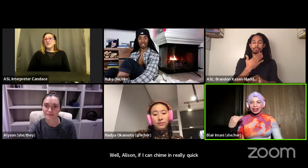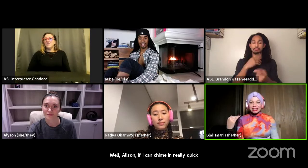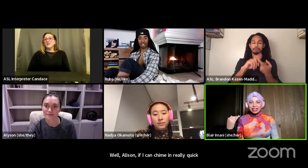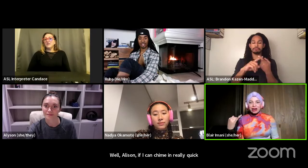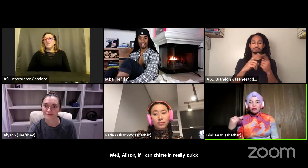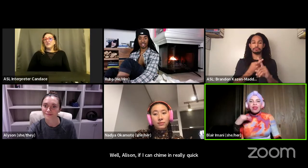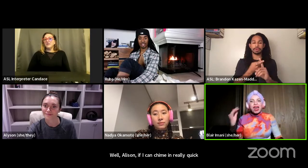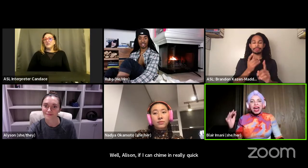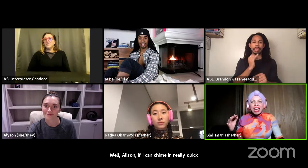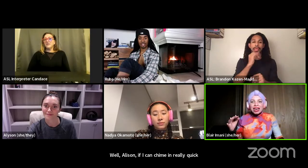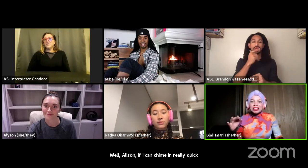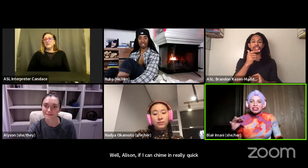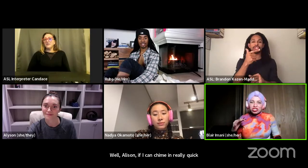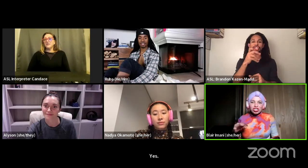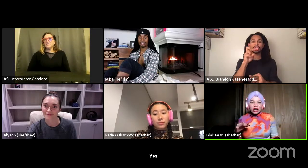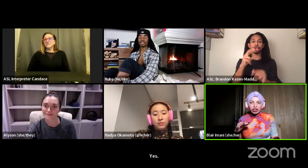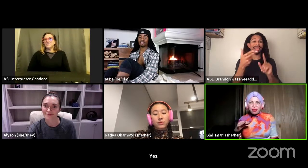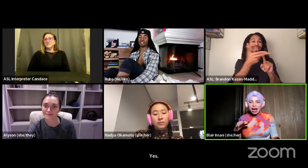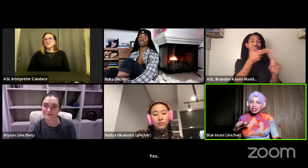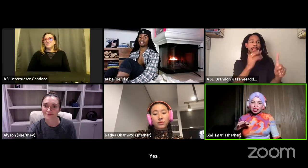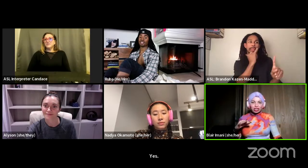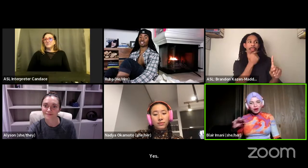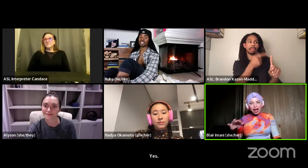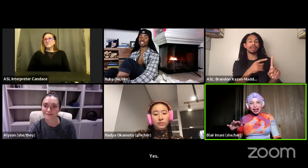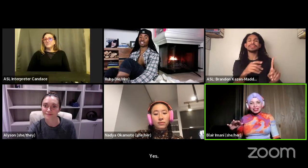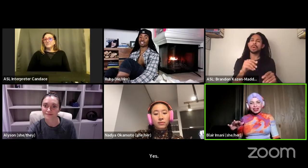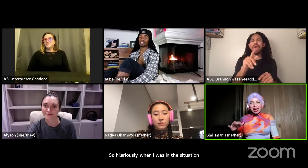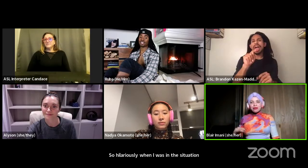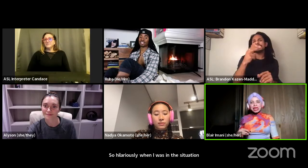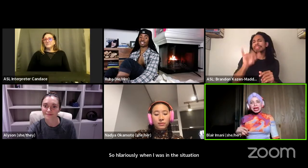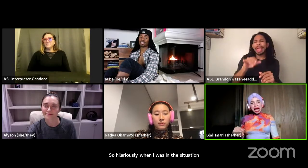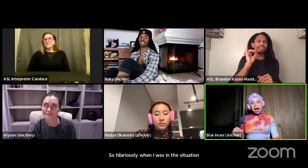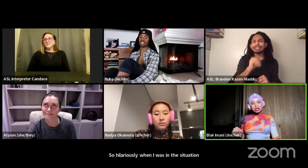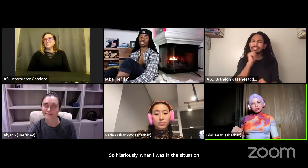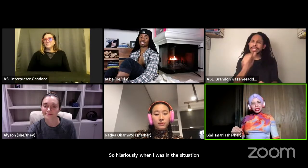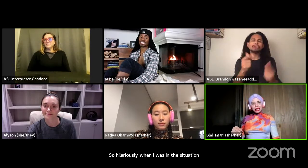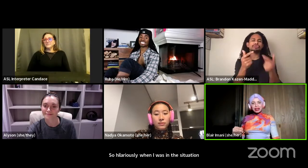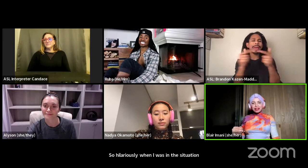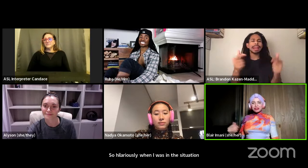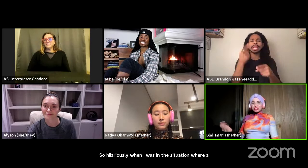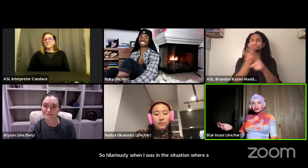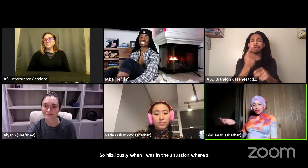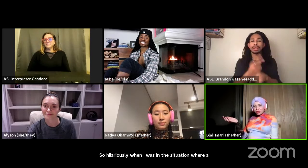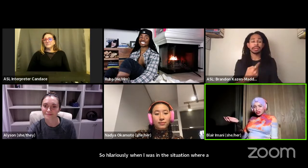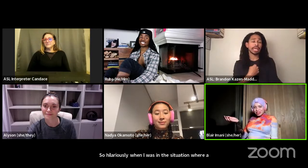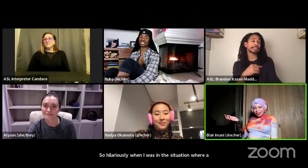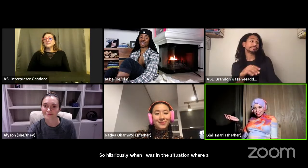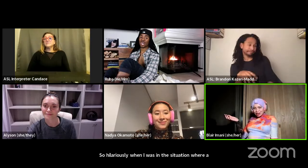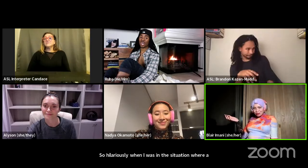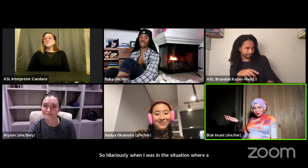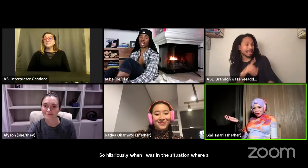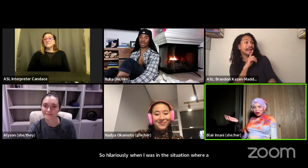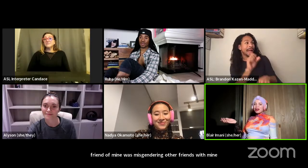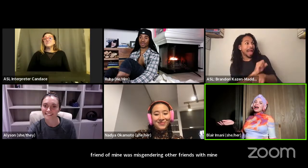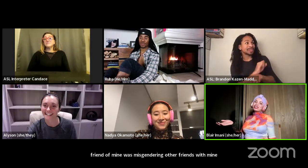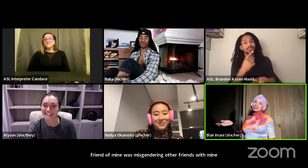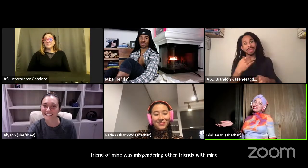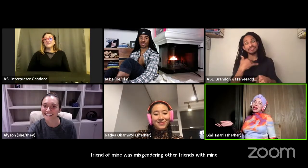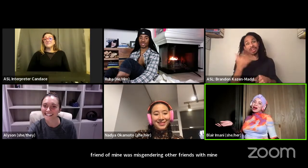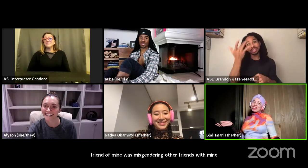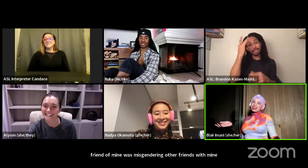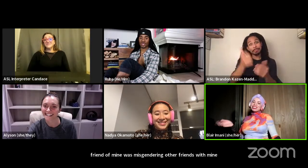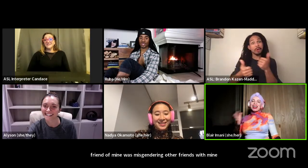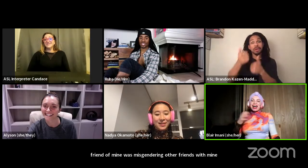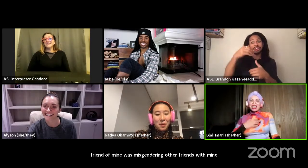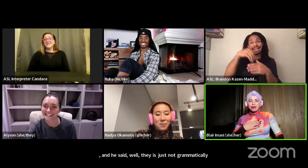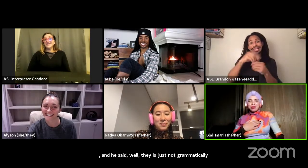mine, and he said, well, they is just not grammatically correct, I was like, actually, there's a Smarter in Seconds episode